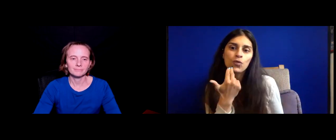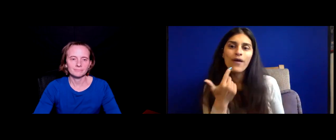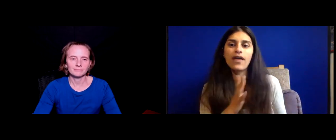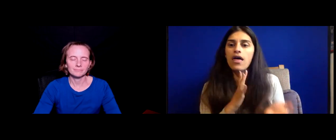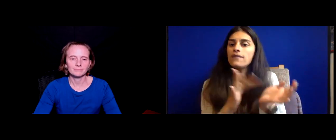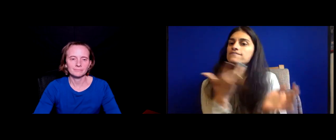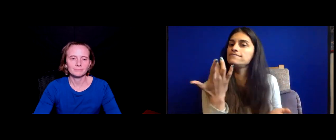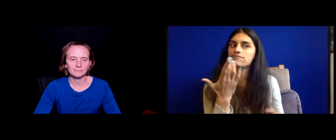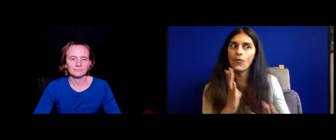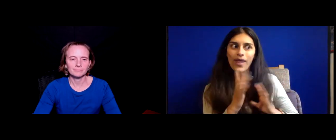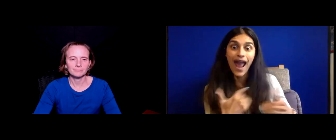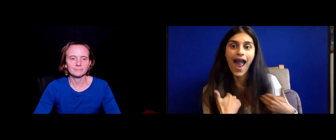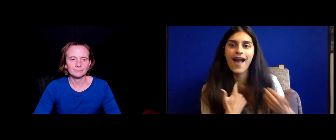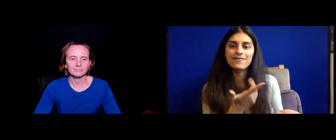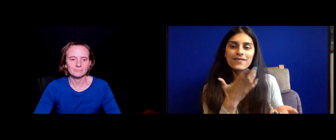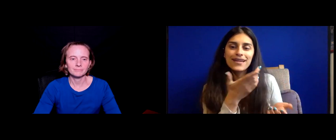ways.